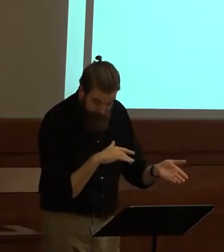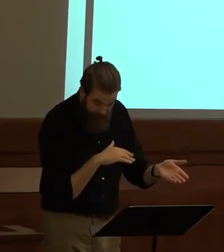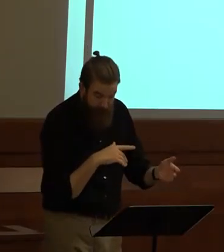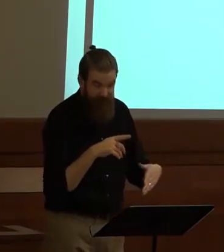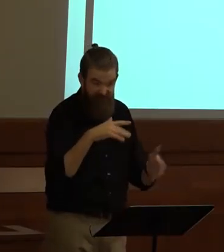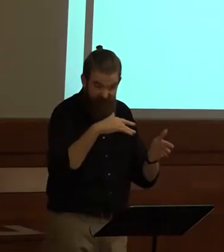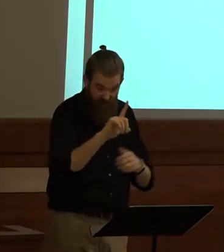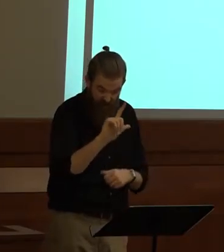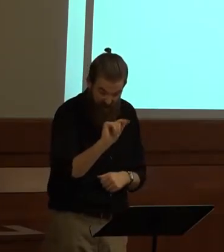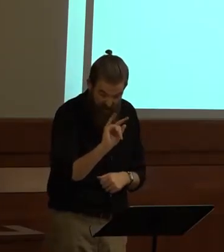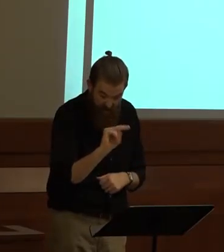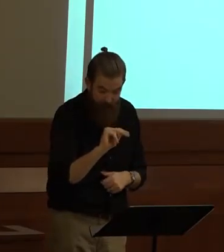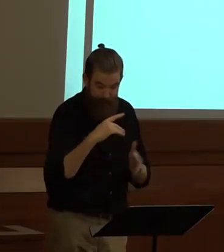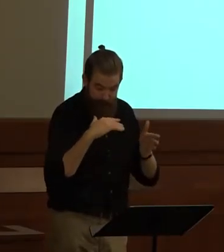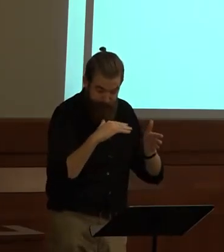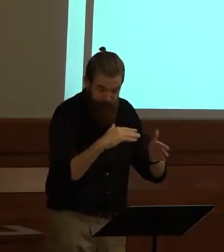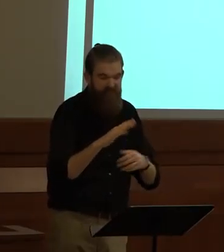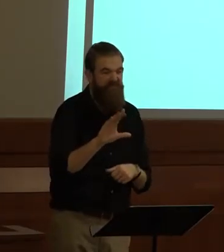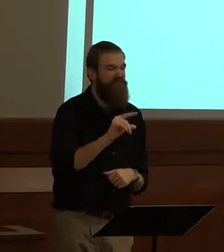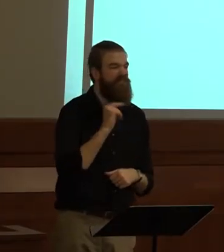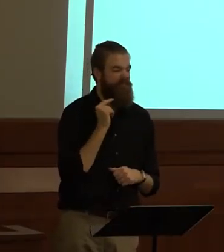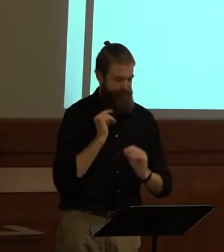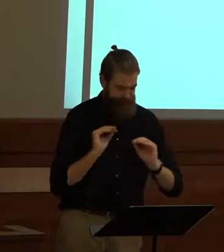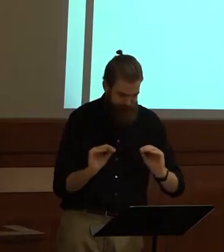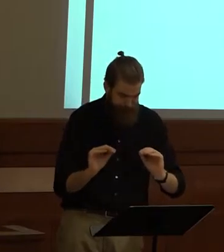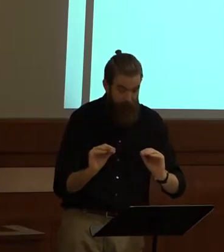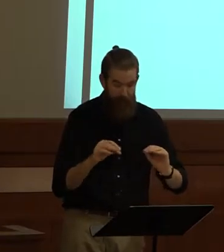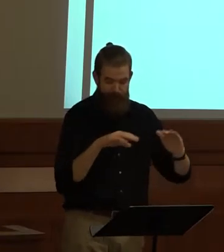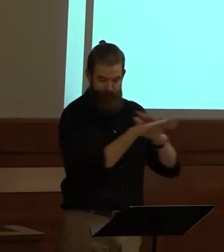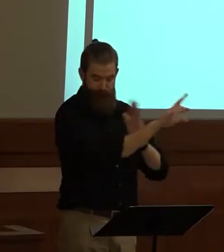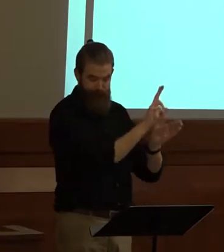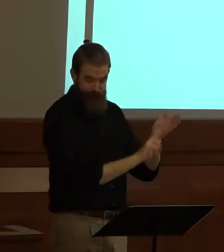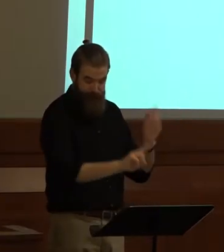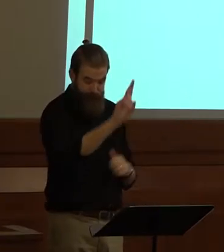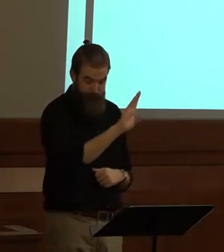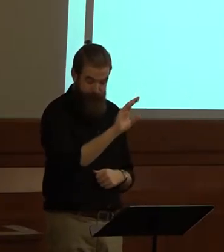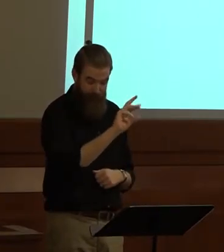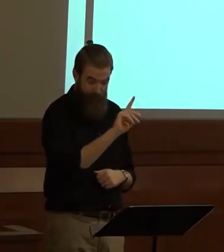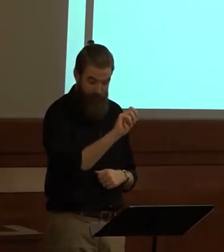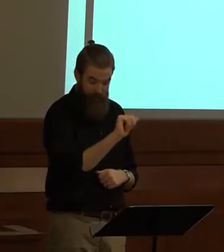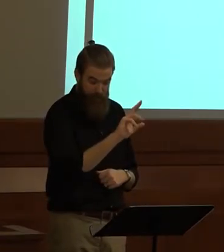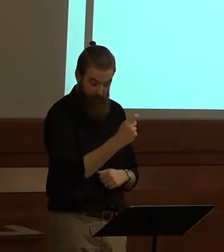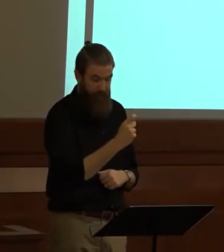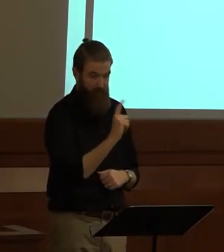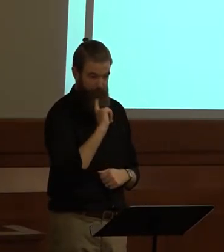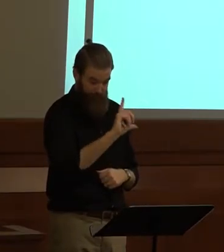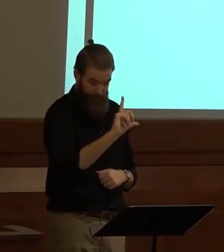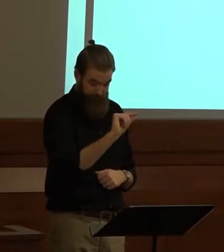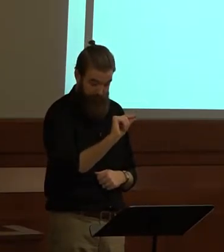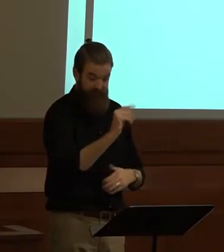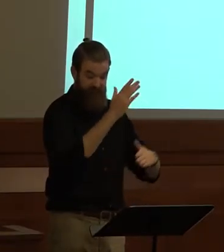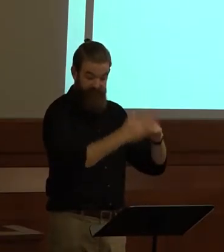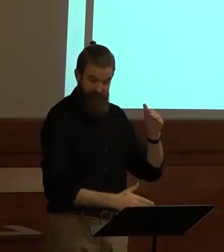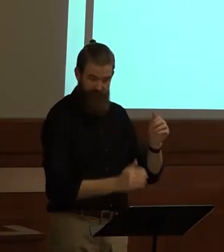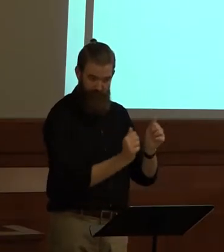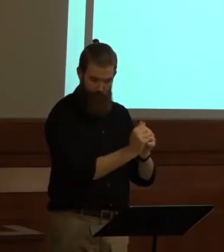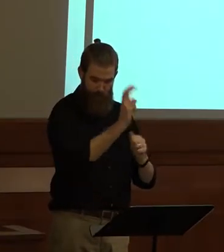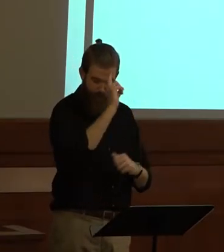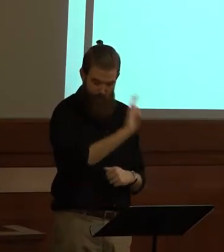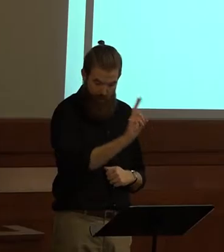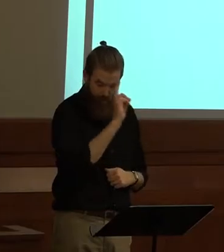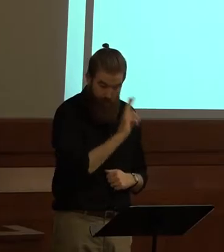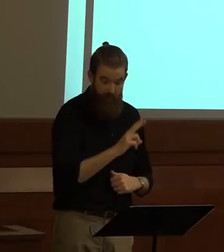hearing. Then he would borrow his neighbor's written notes, enlarge on them, and if need be, go to the professor for